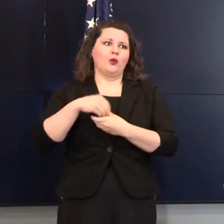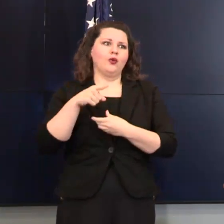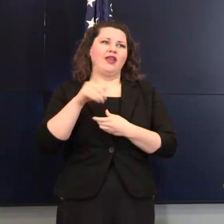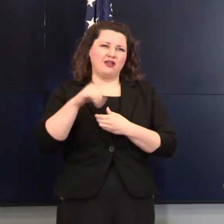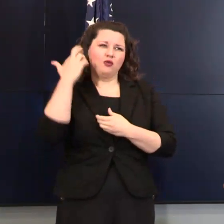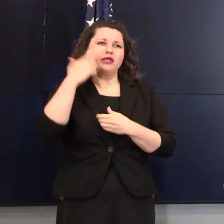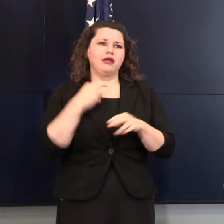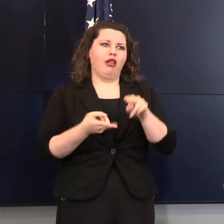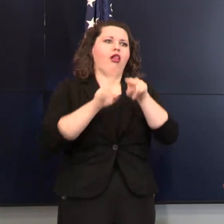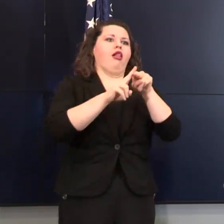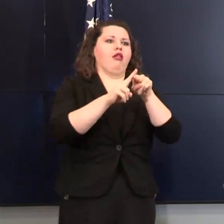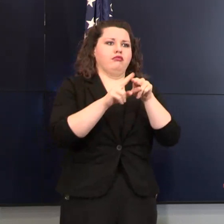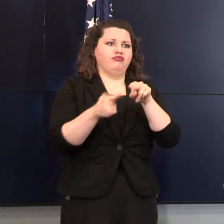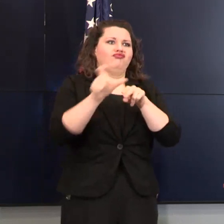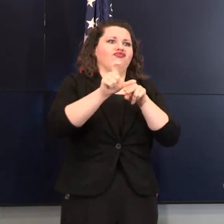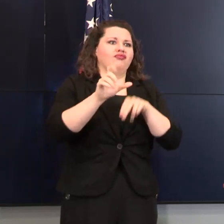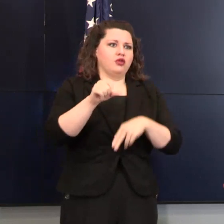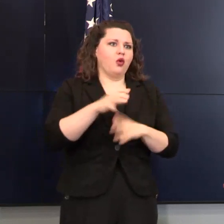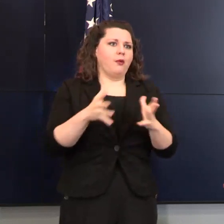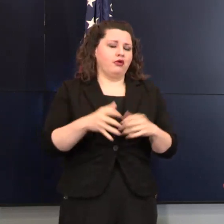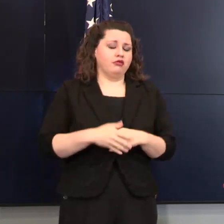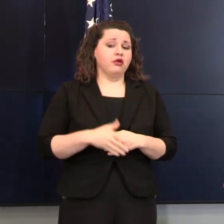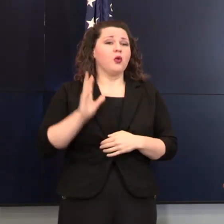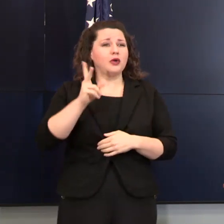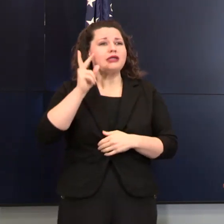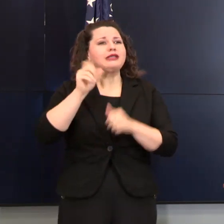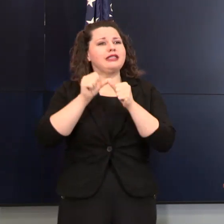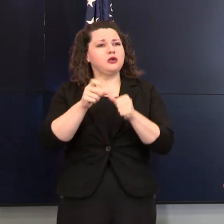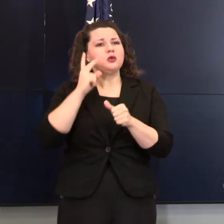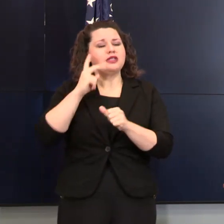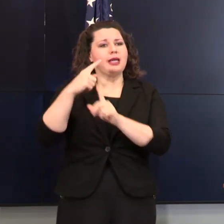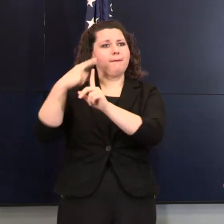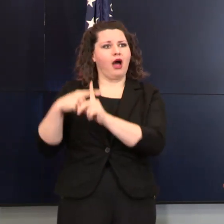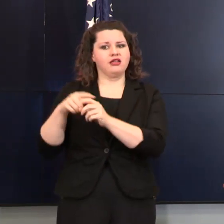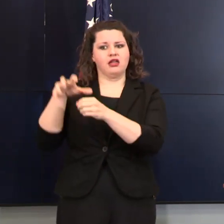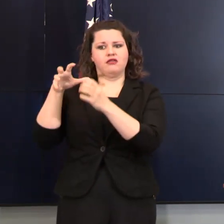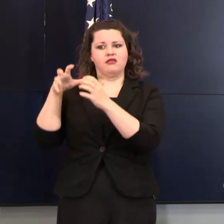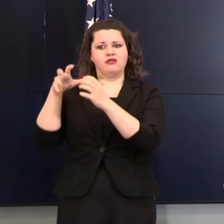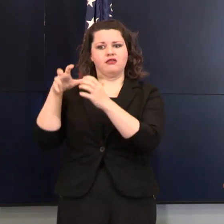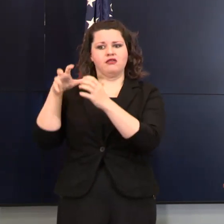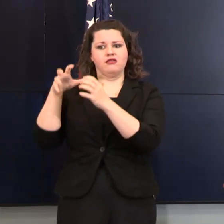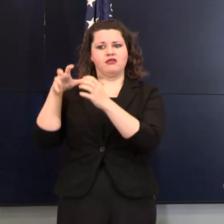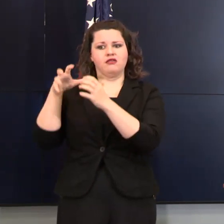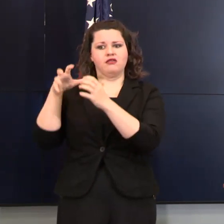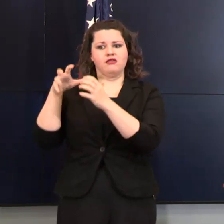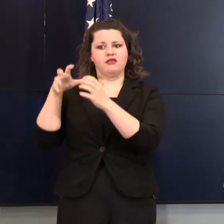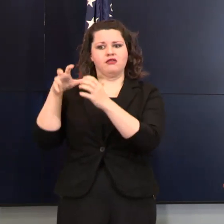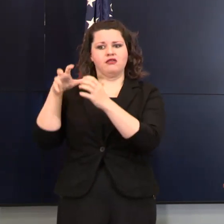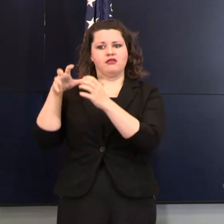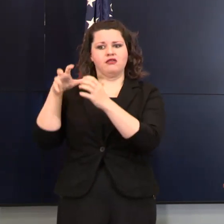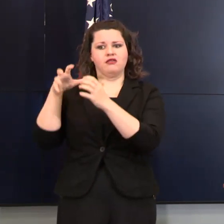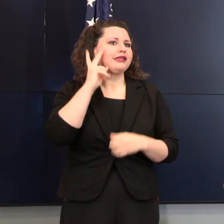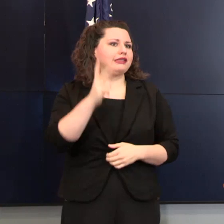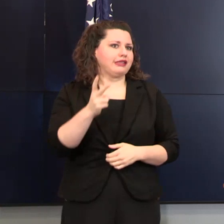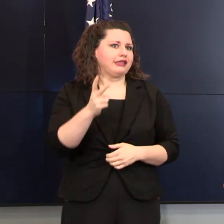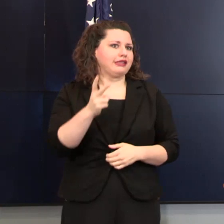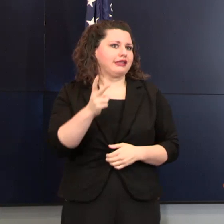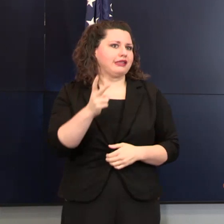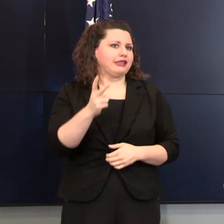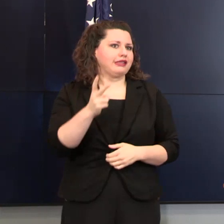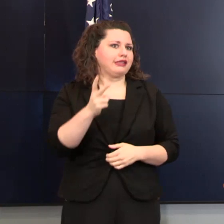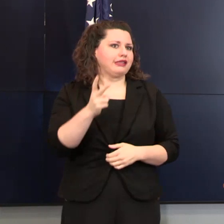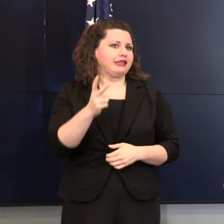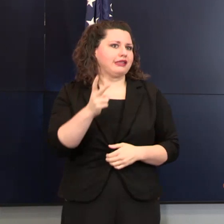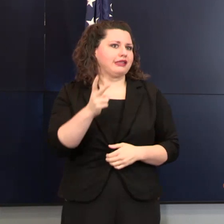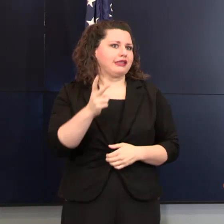to the fact that we are doing surveillance testing that's being conducted at the meat processing facilities, and